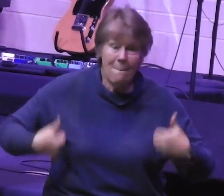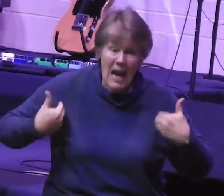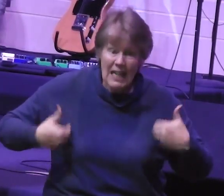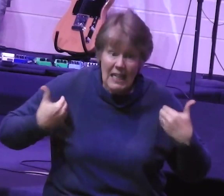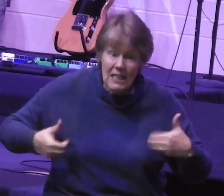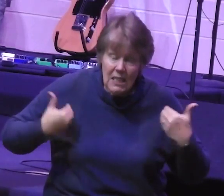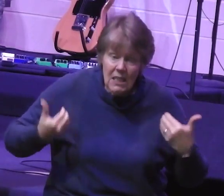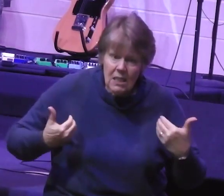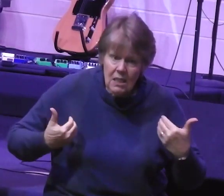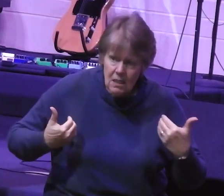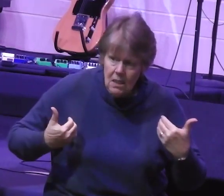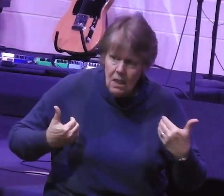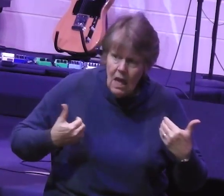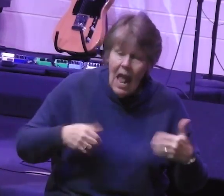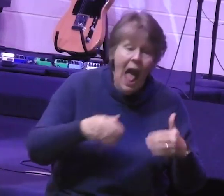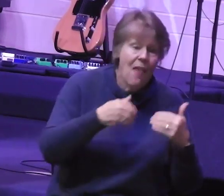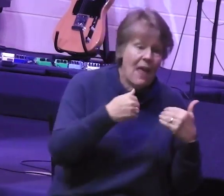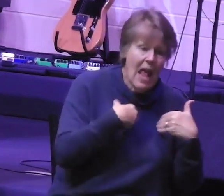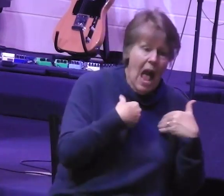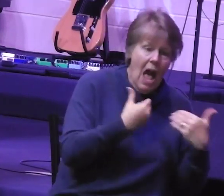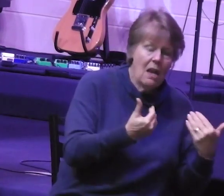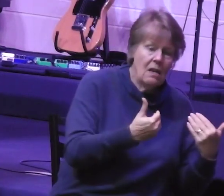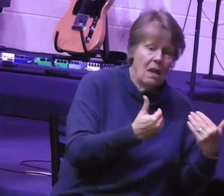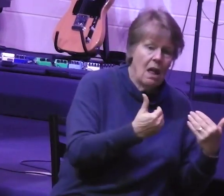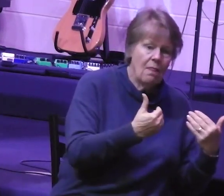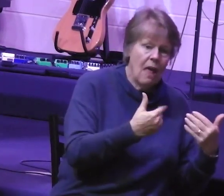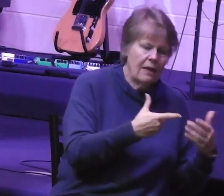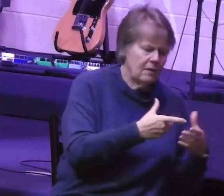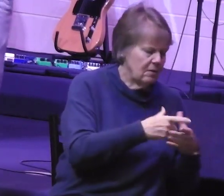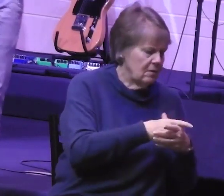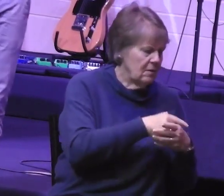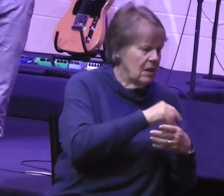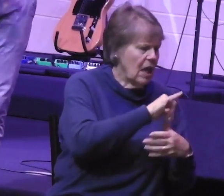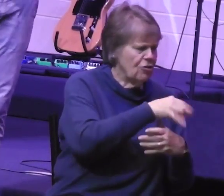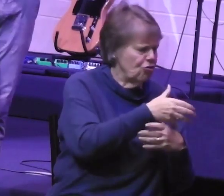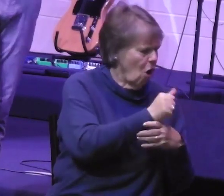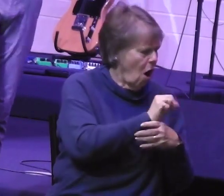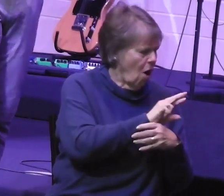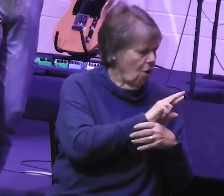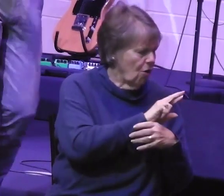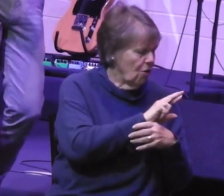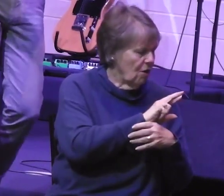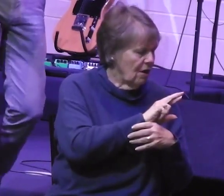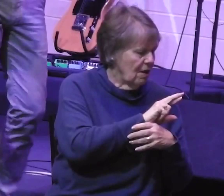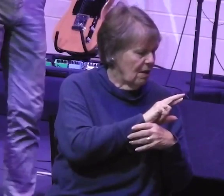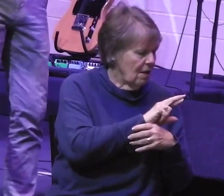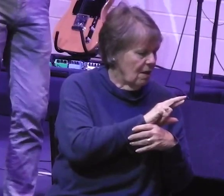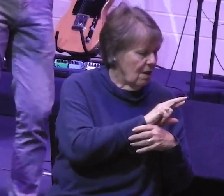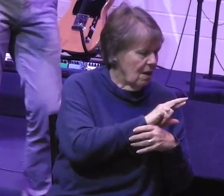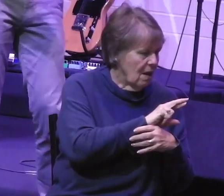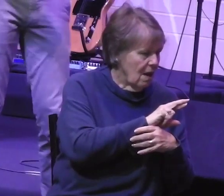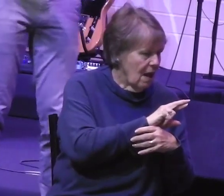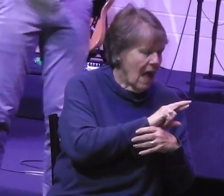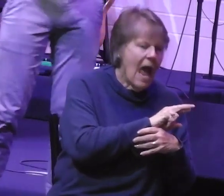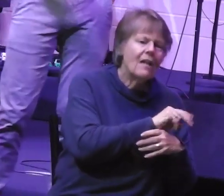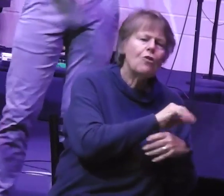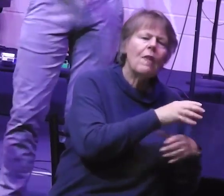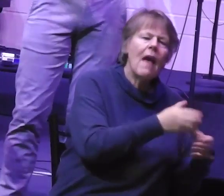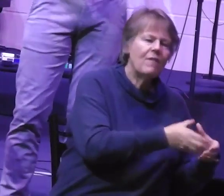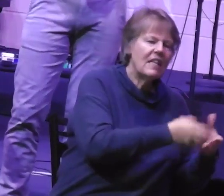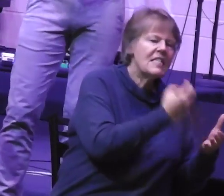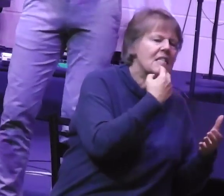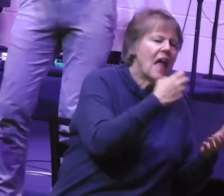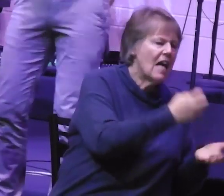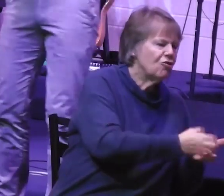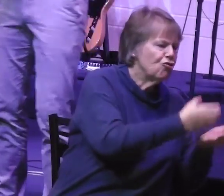They'd get a jar. It probably was not this jar, but they'd get a jar. And they'd tie it to the jungle floor, and